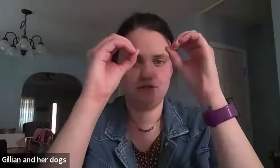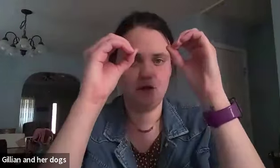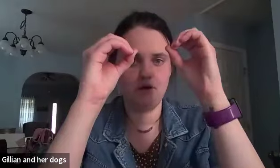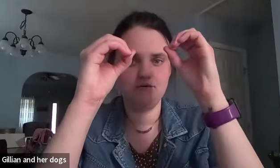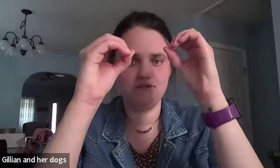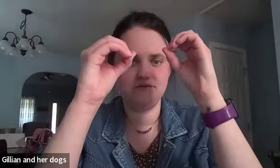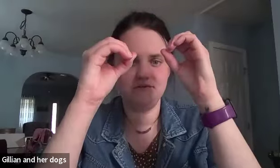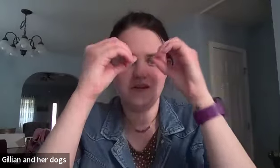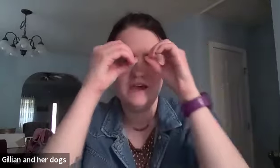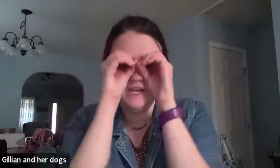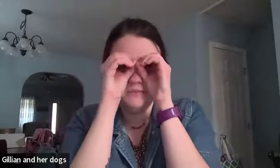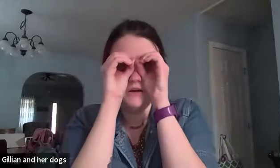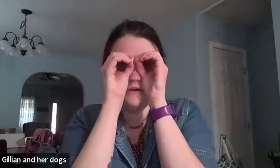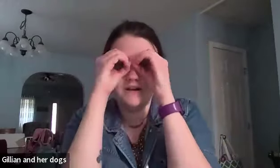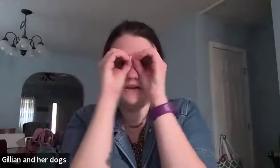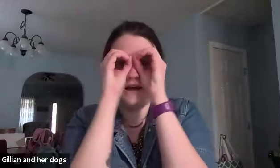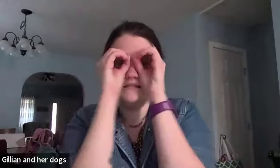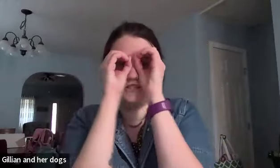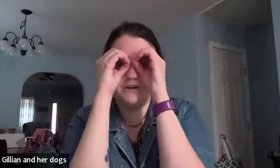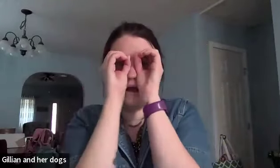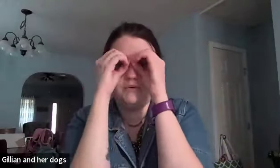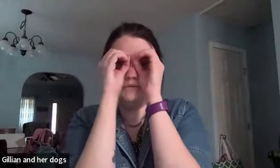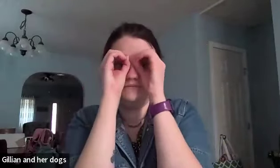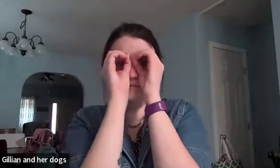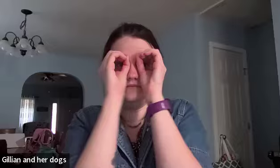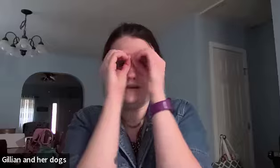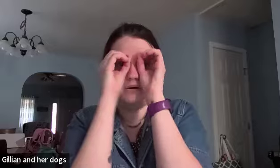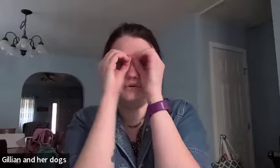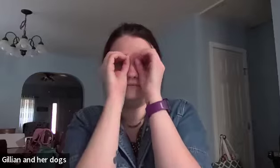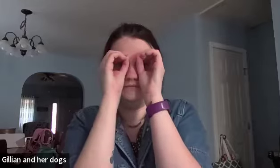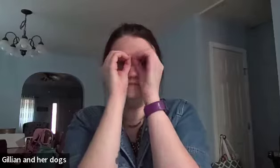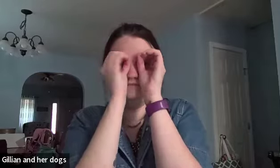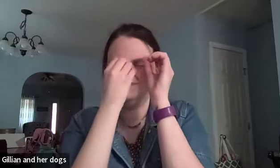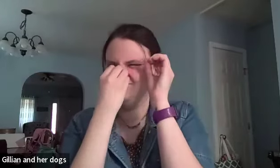two O's and you put them in front of your eyes and just go owl. Owl.